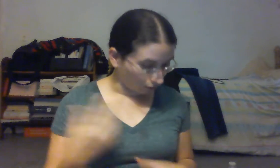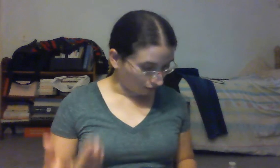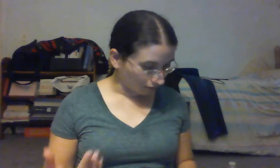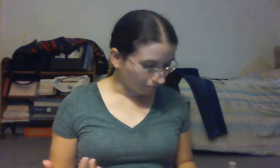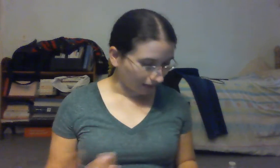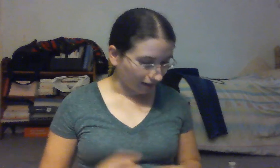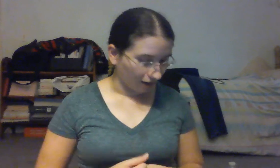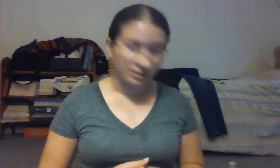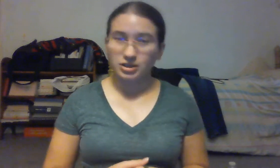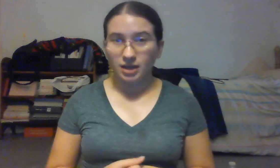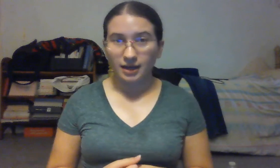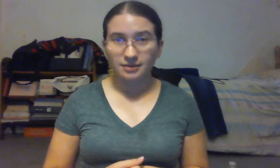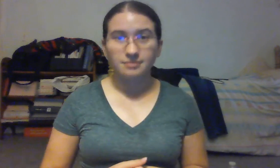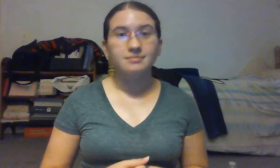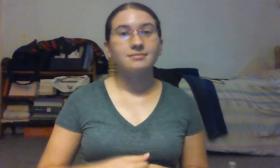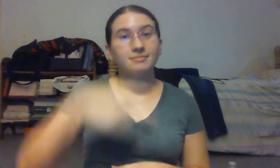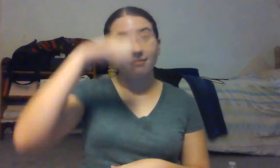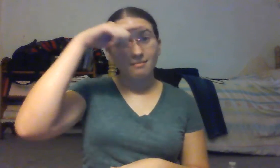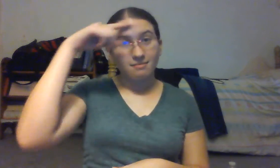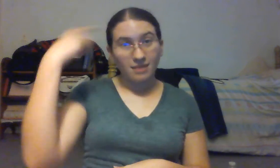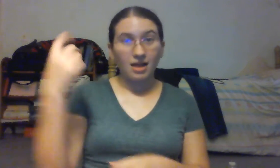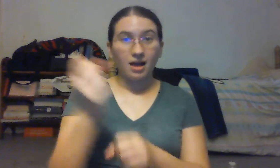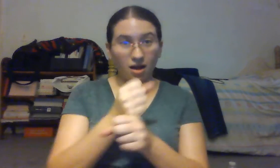Or black coffee she like.